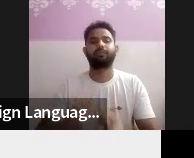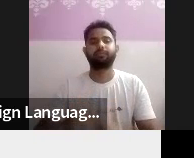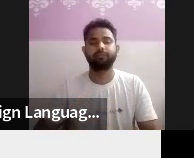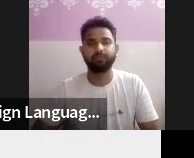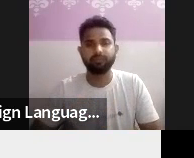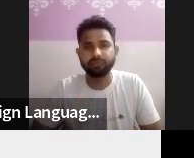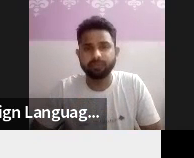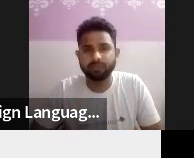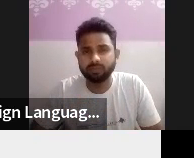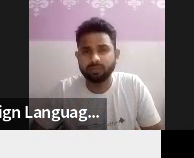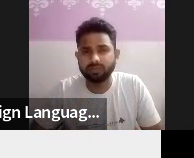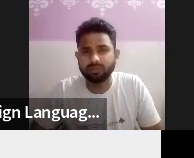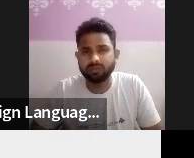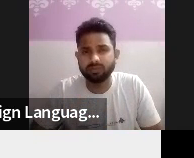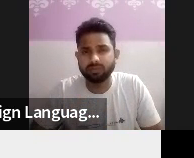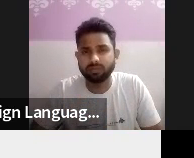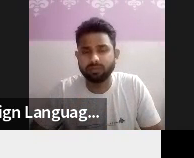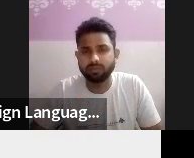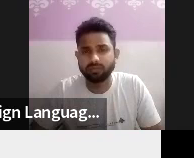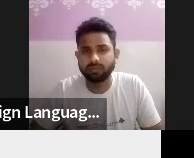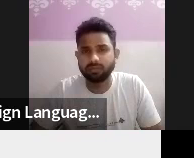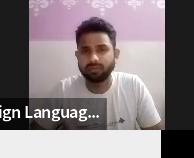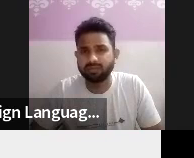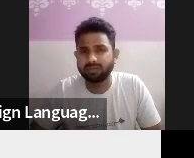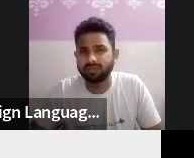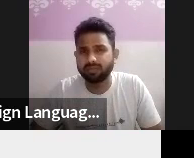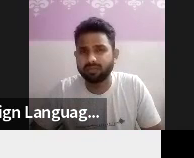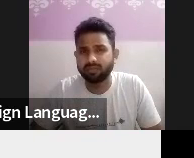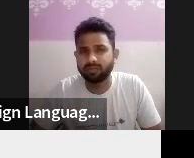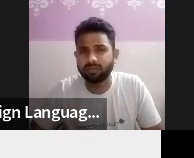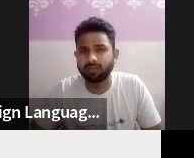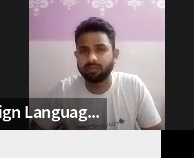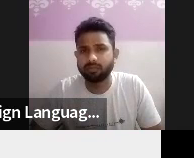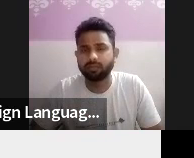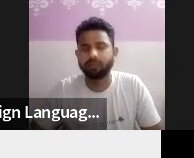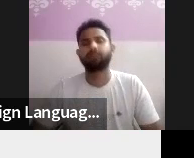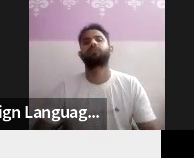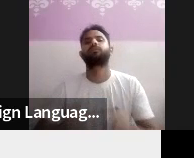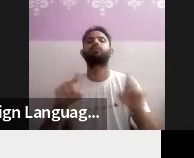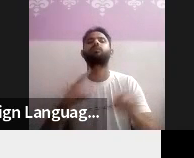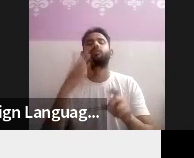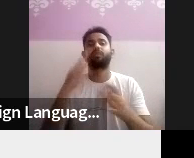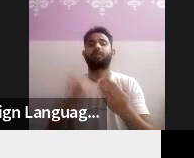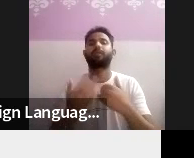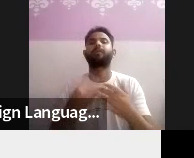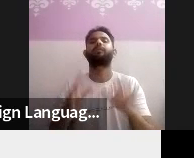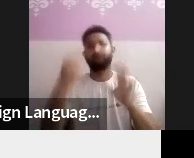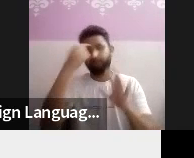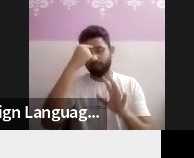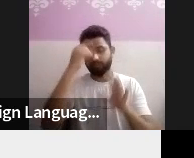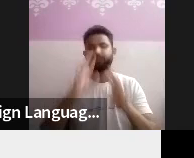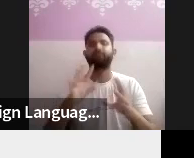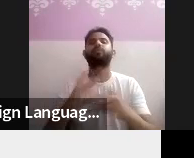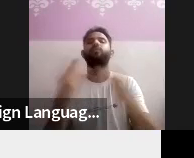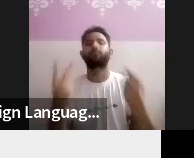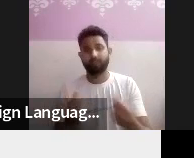accessible toilet. There's no use. And that's what people would write. But they wouldn't be, the problem with this app is it